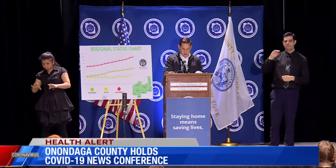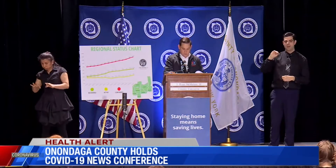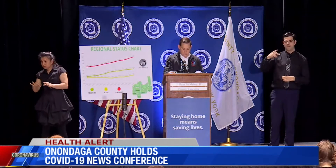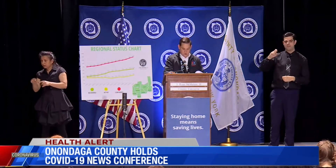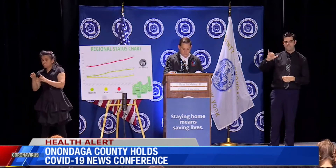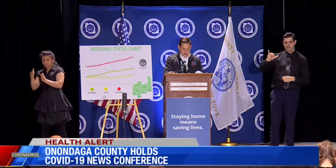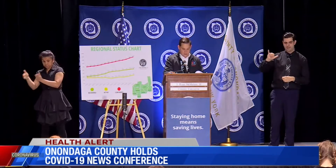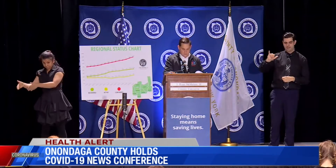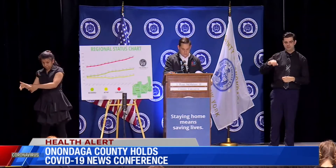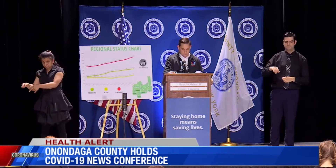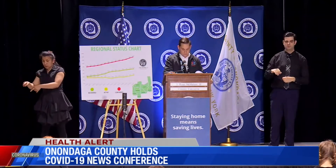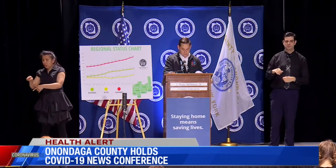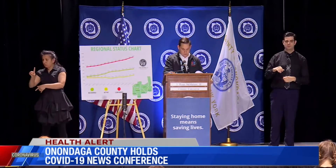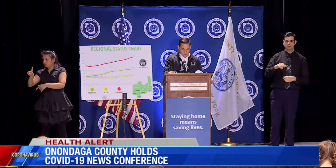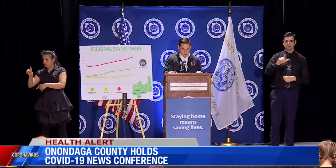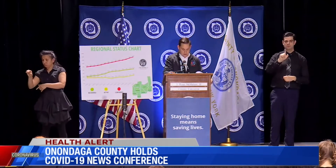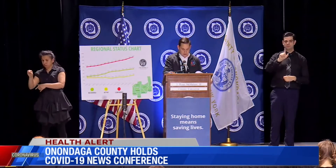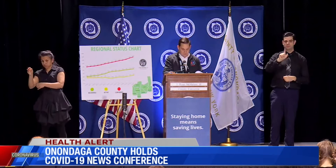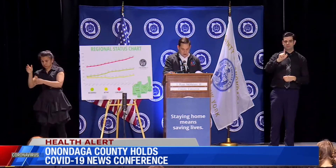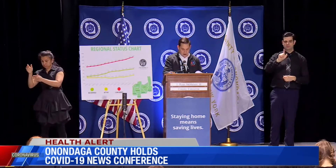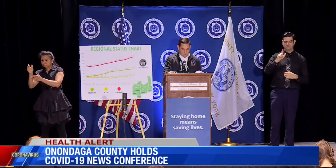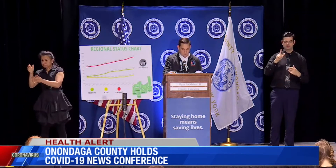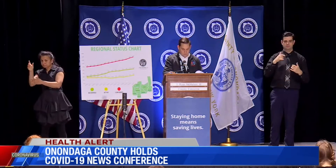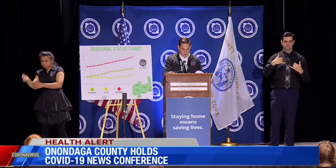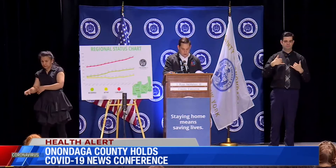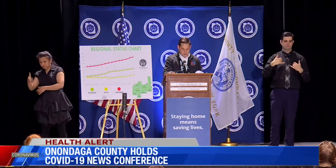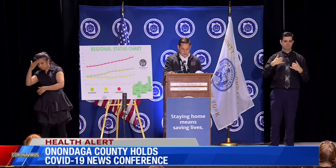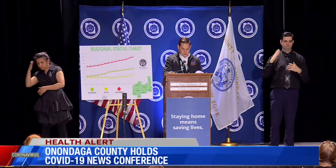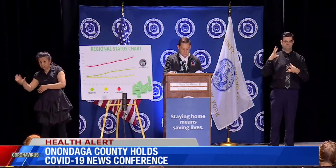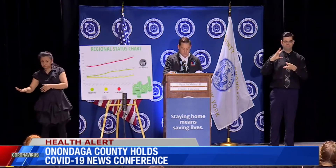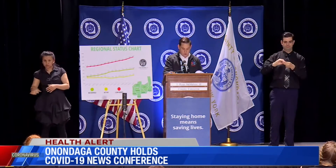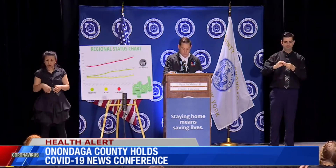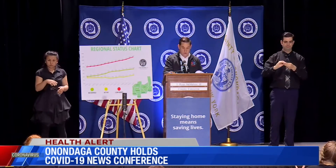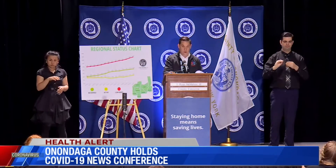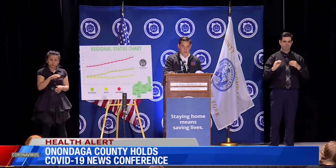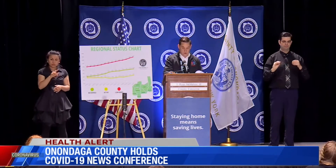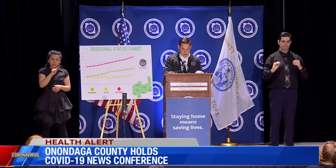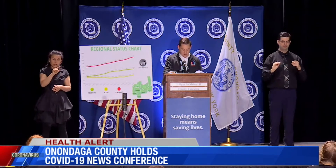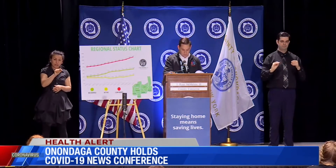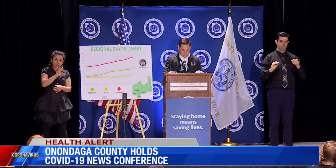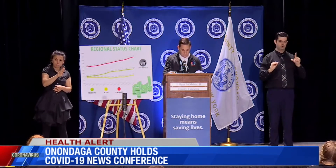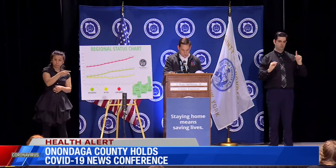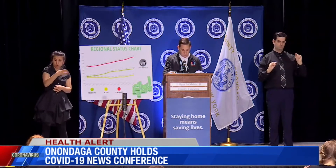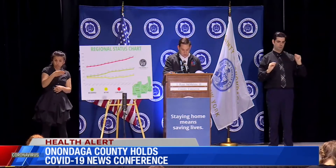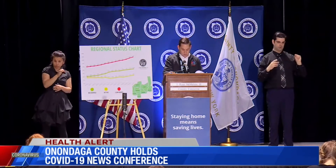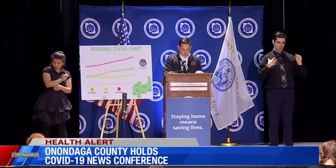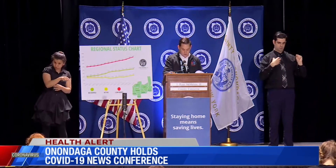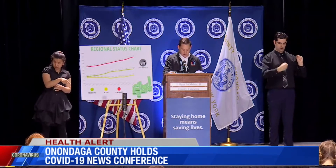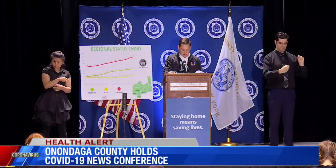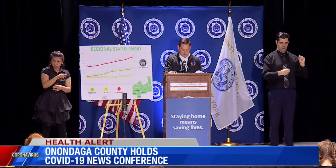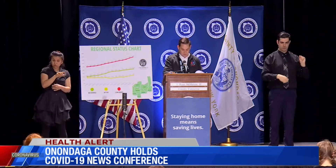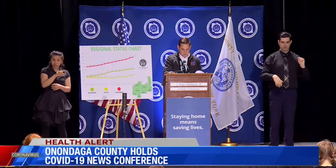3 recoveries, 3 active. Town of Lafayette, 4 cases, 2 recoveries, 2 active.